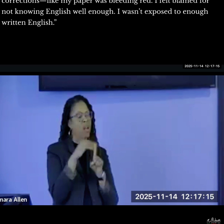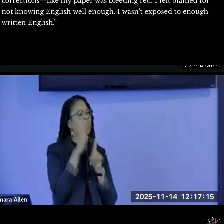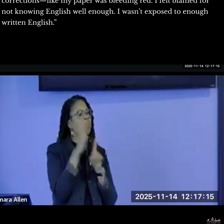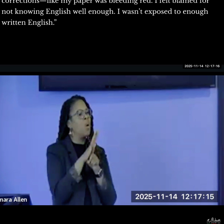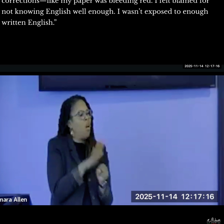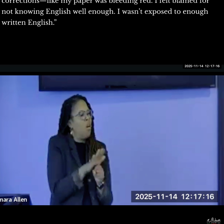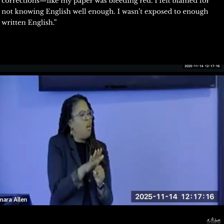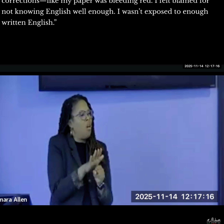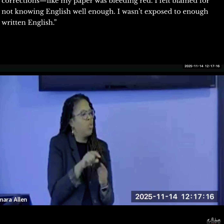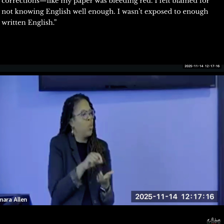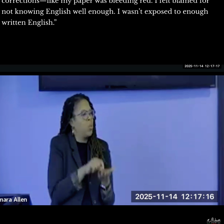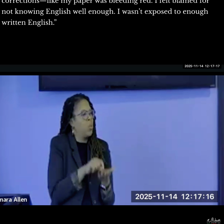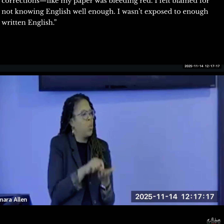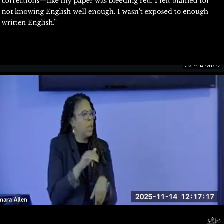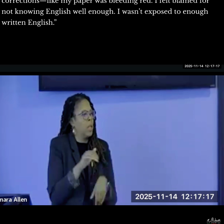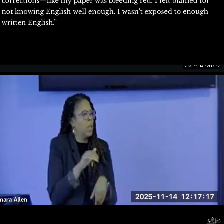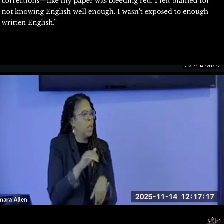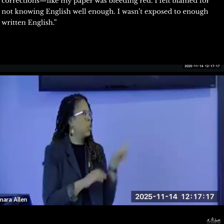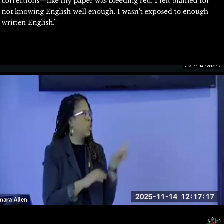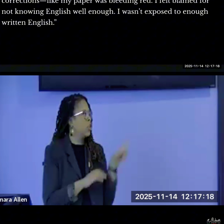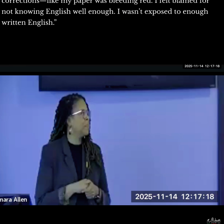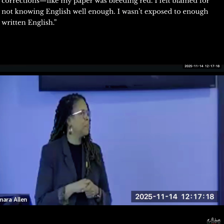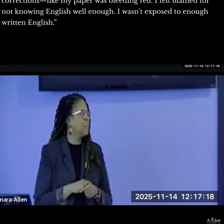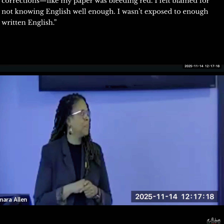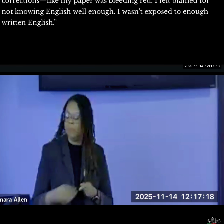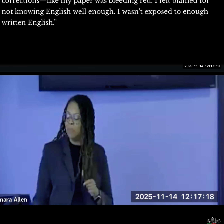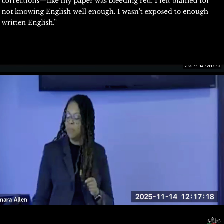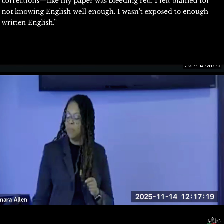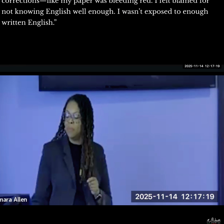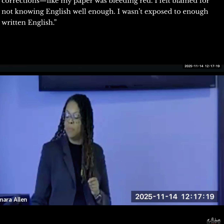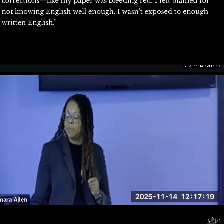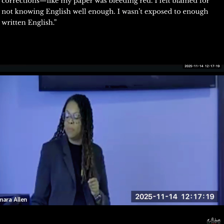English well enough. I wasn't exposed to enough written English.